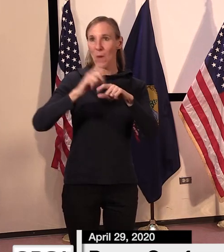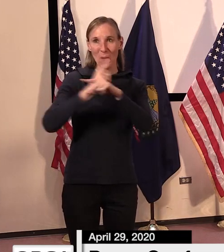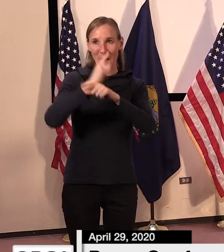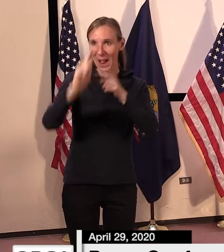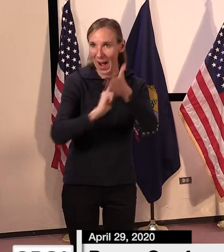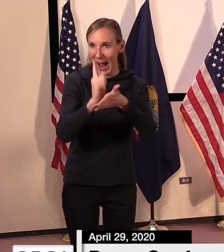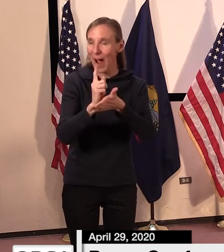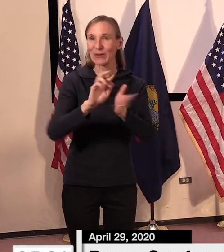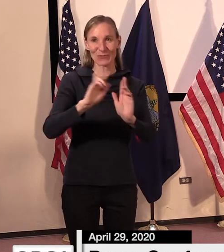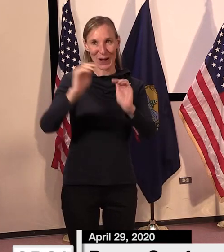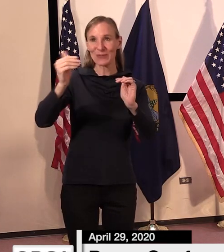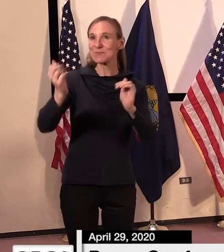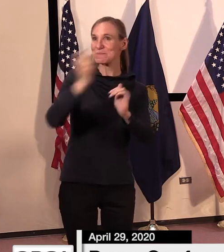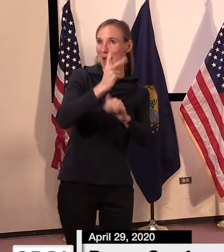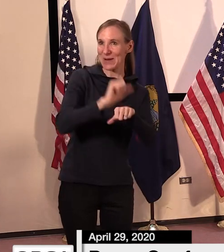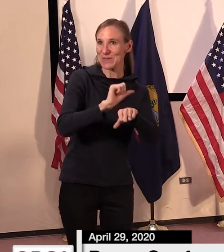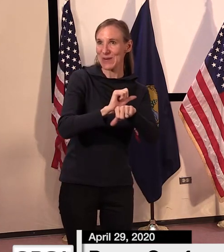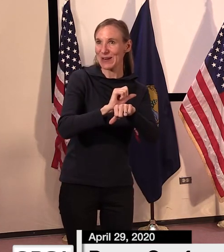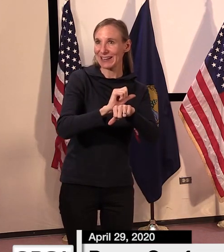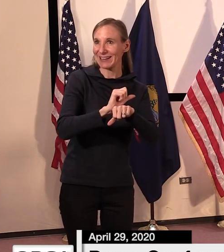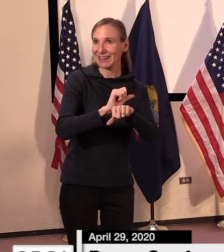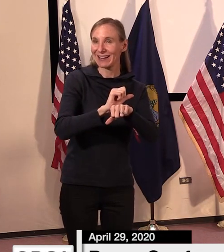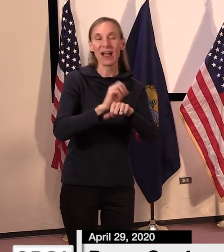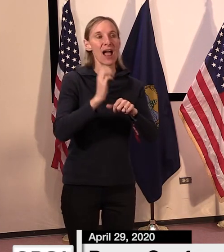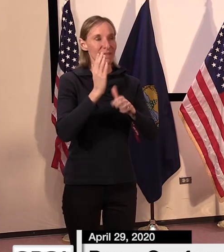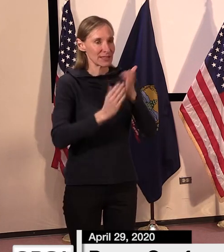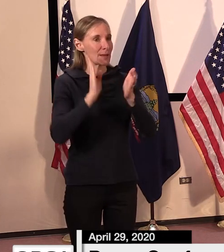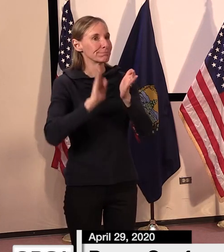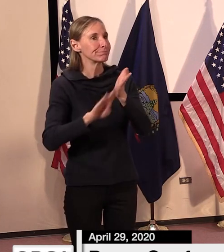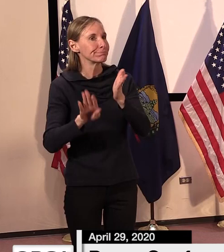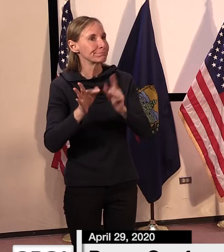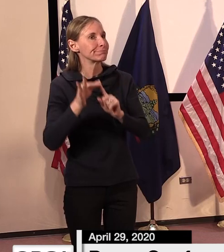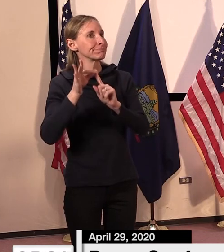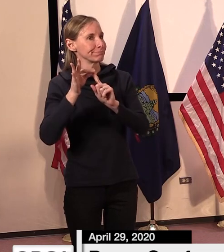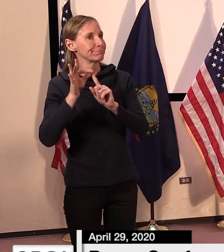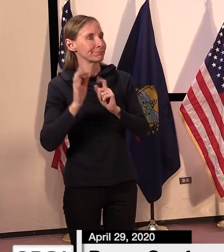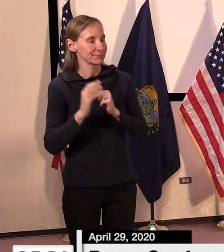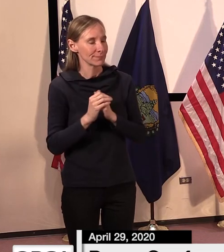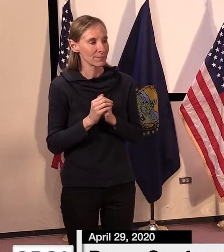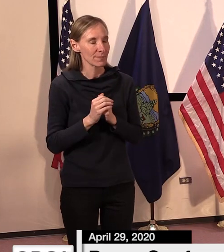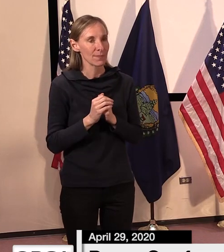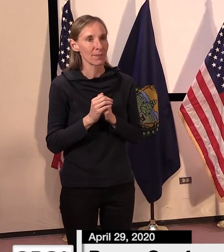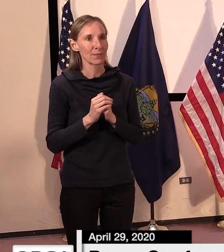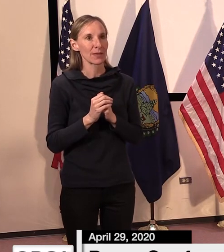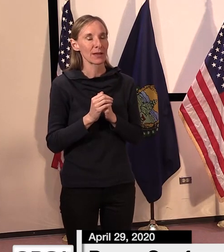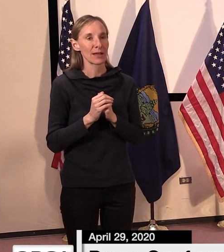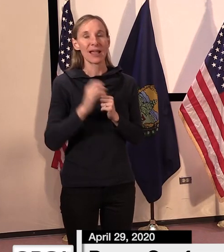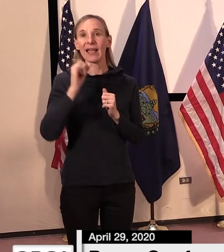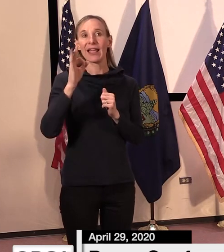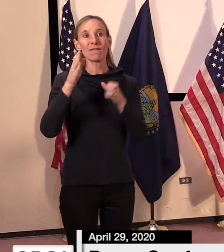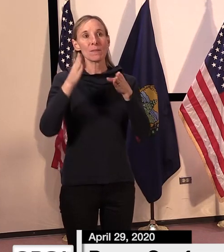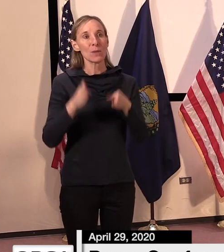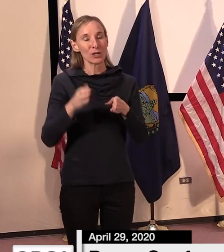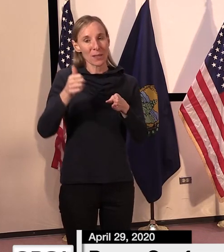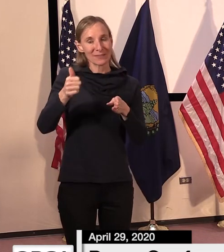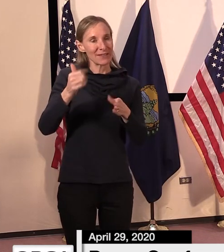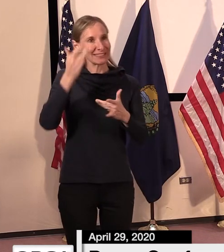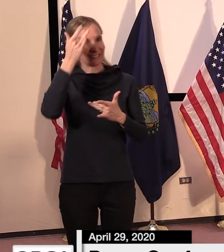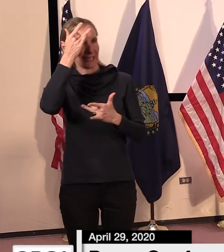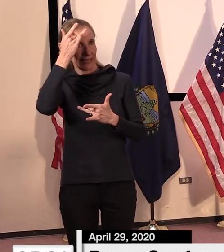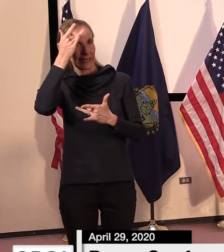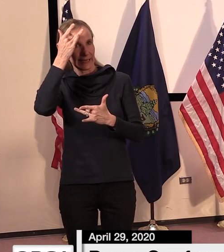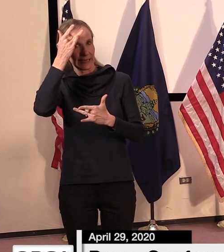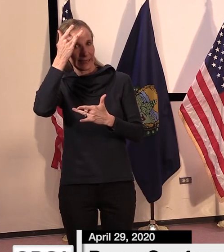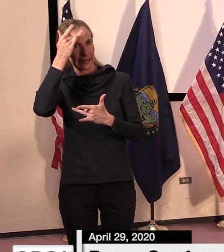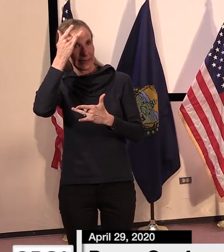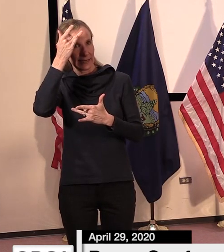hours. There are a couple of exemptions to that. One being if the person is sick, if the